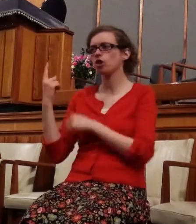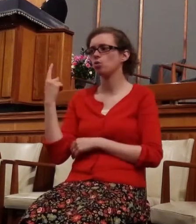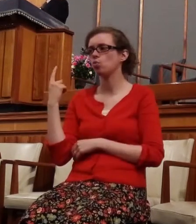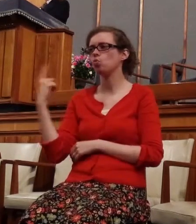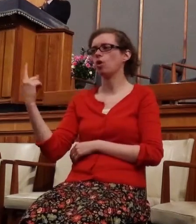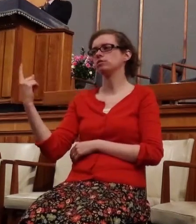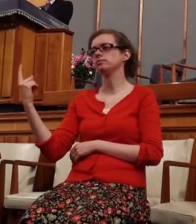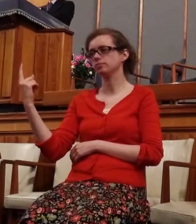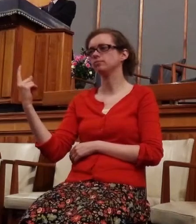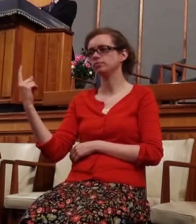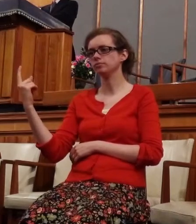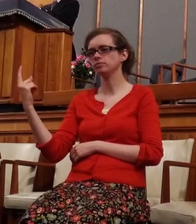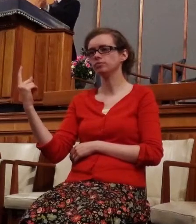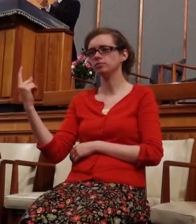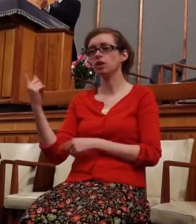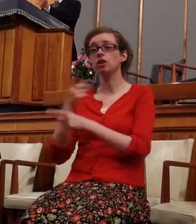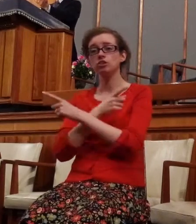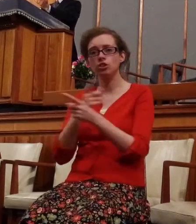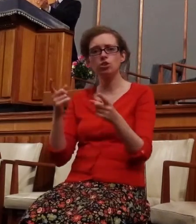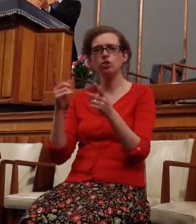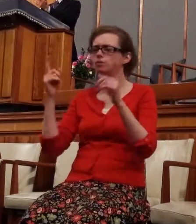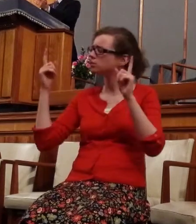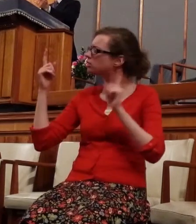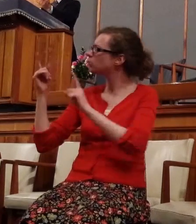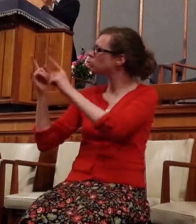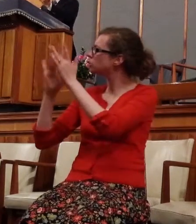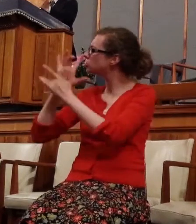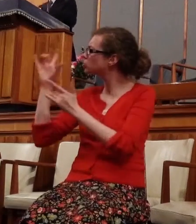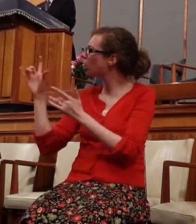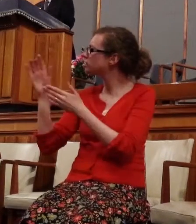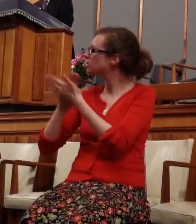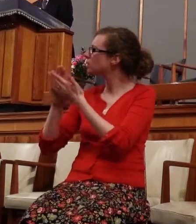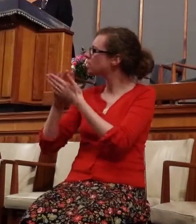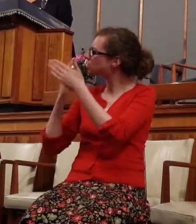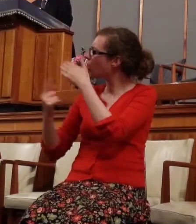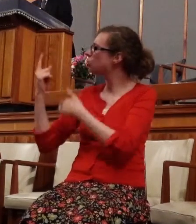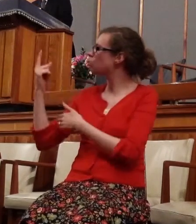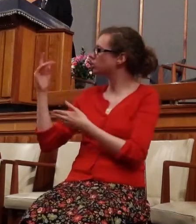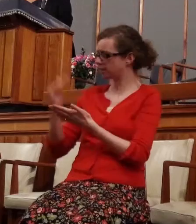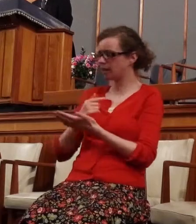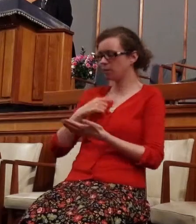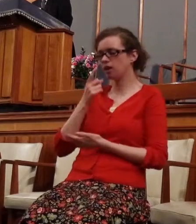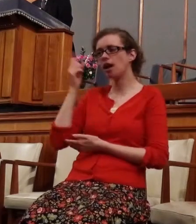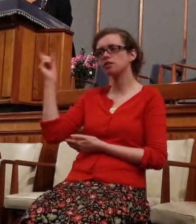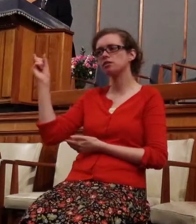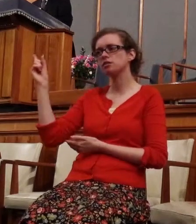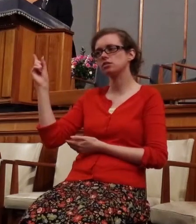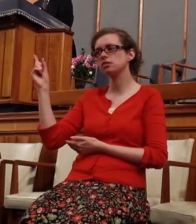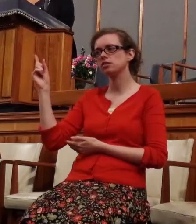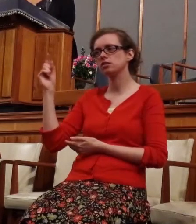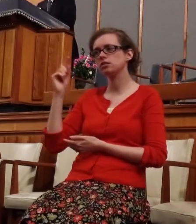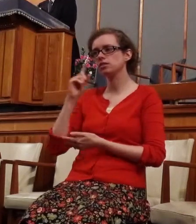earth. So I come to him tonight. I come to the Lord Jesus Christ. I receive the forgiveness of my